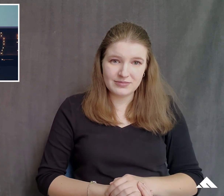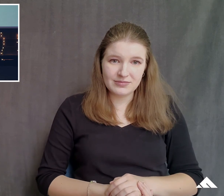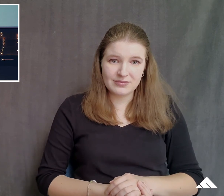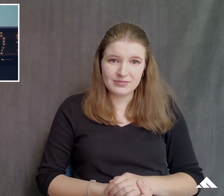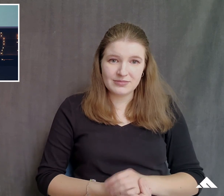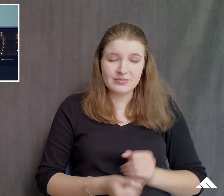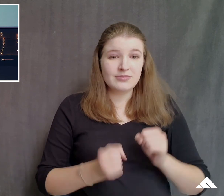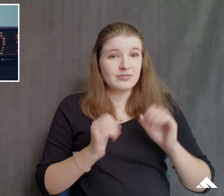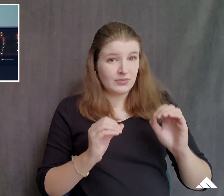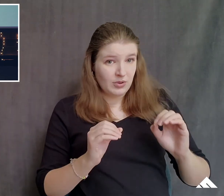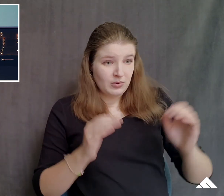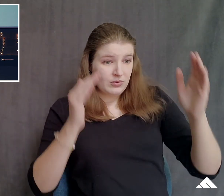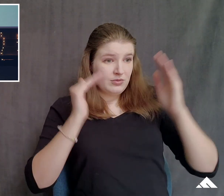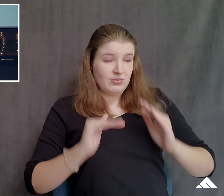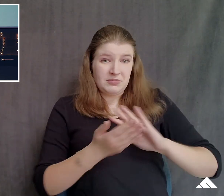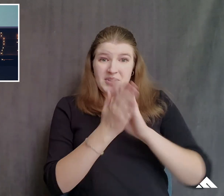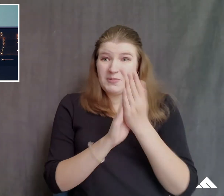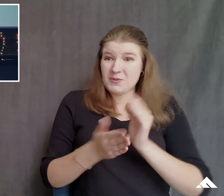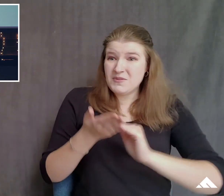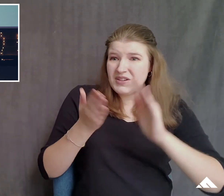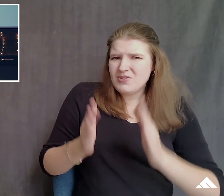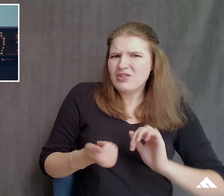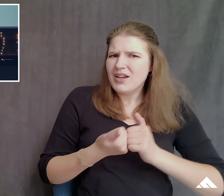So how do you become a forgiver? How do you let go